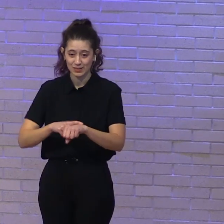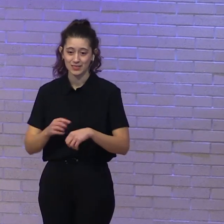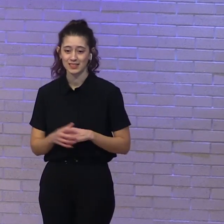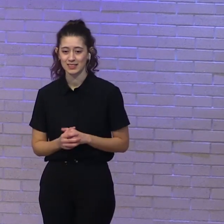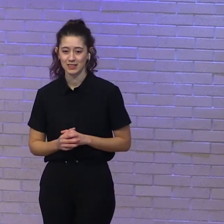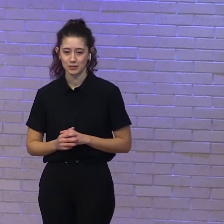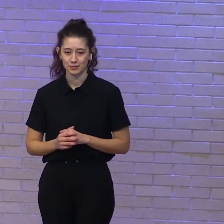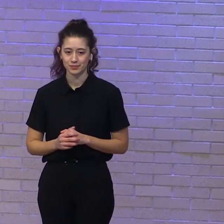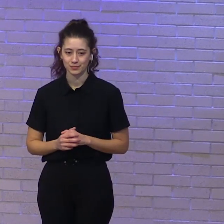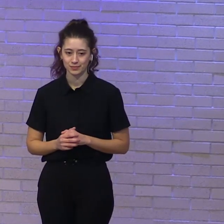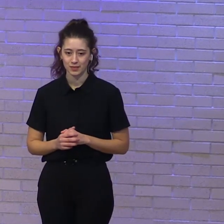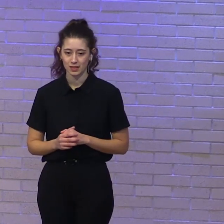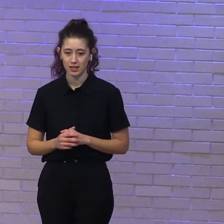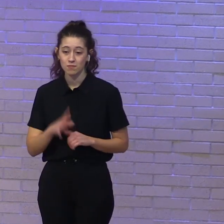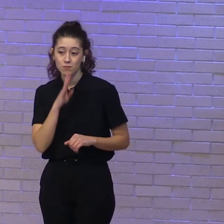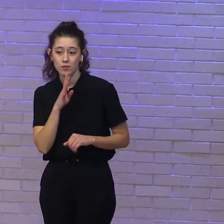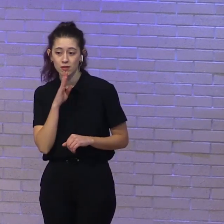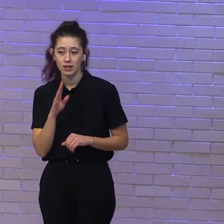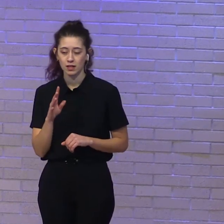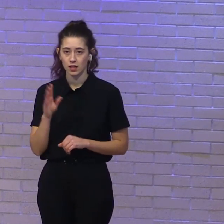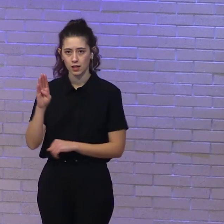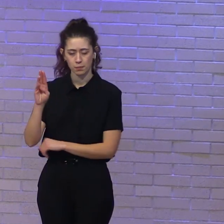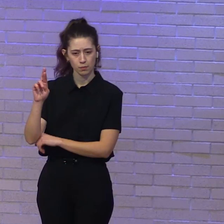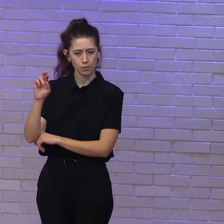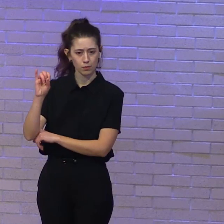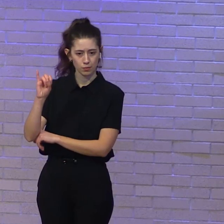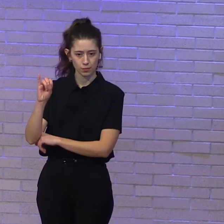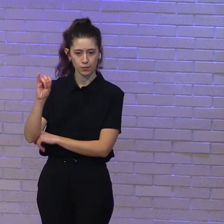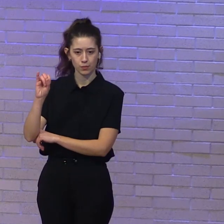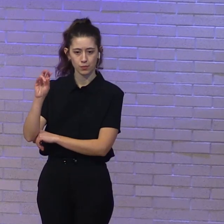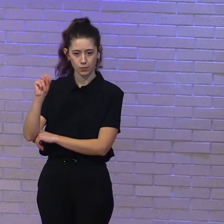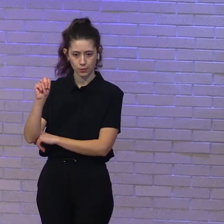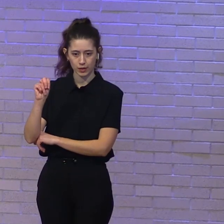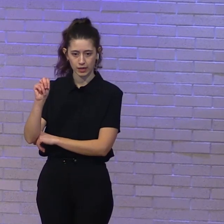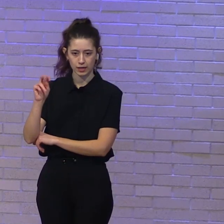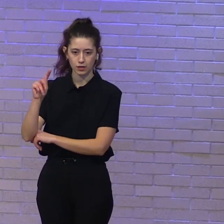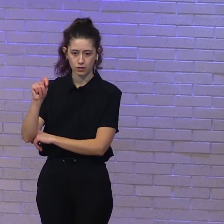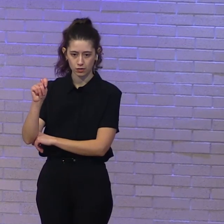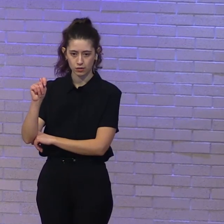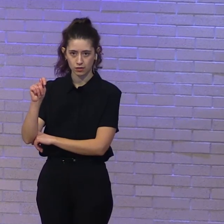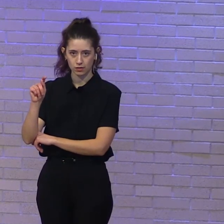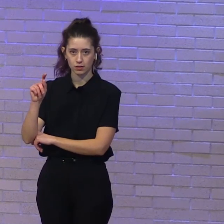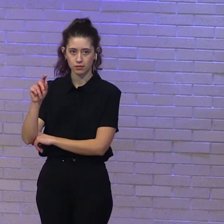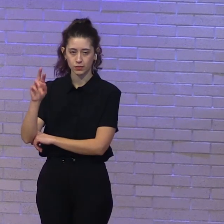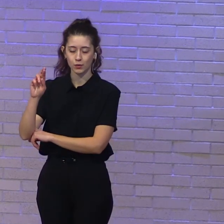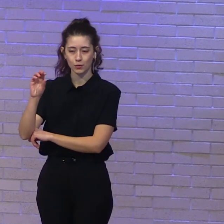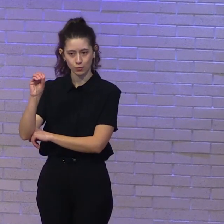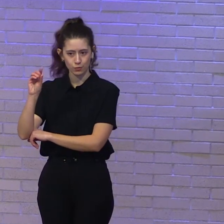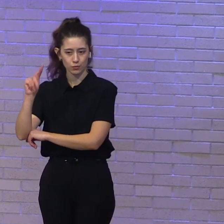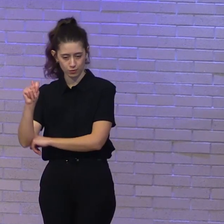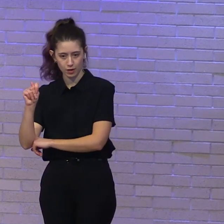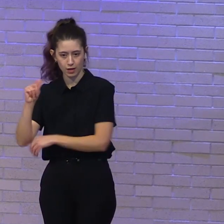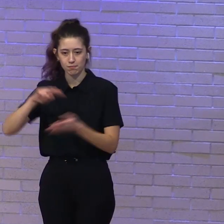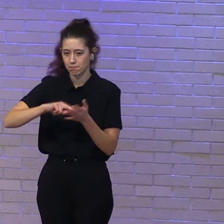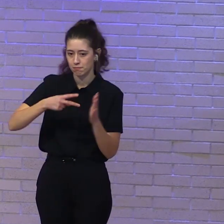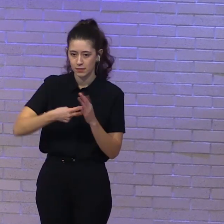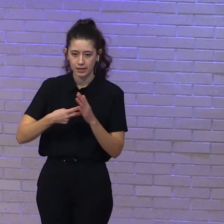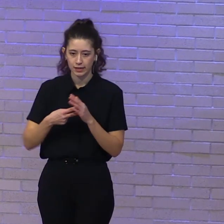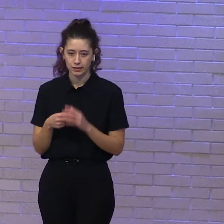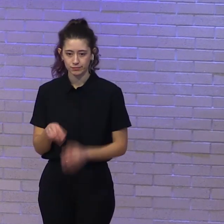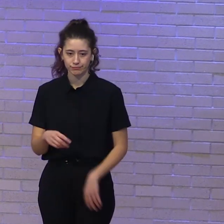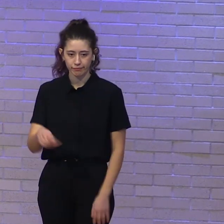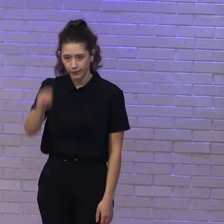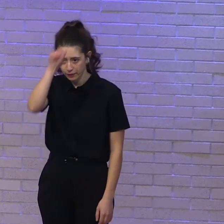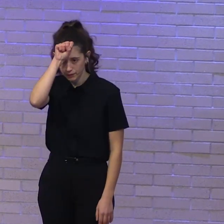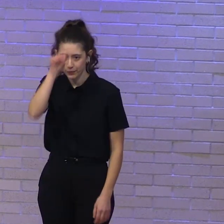brain rot that our campers imbued us with. And I stayed up till 3 a.m. for the final time, having deep